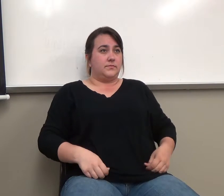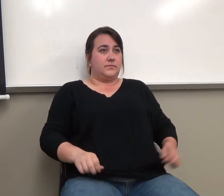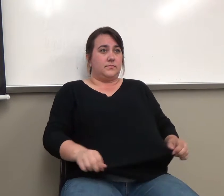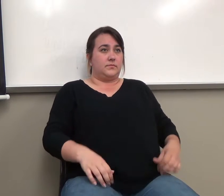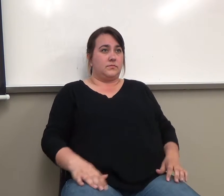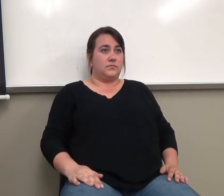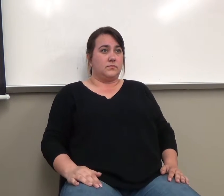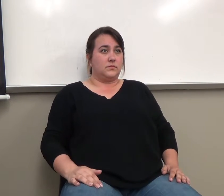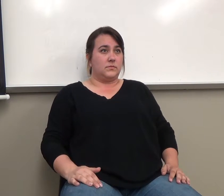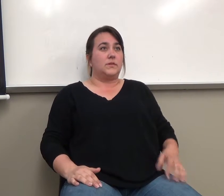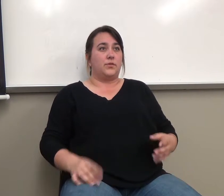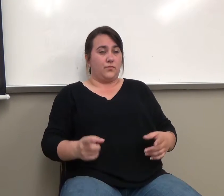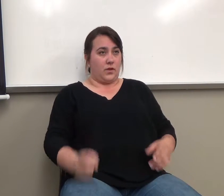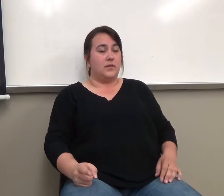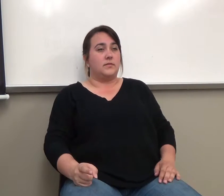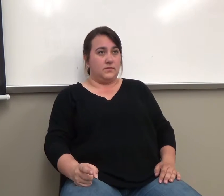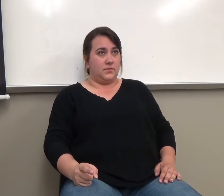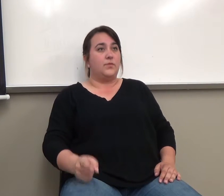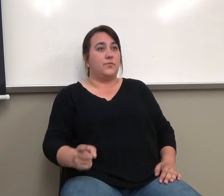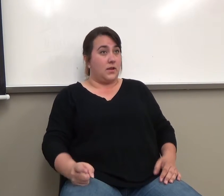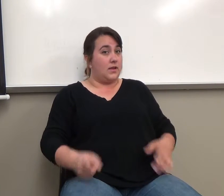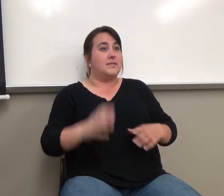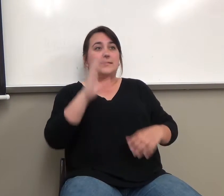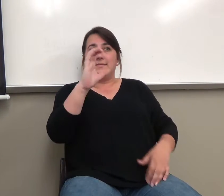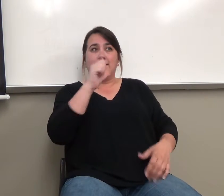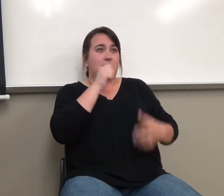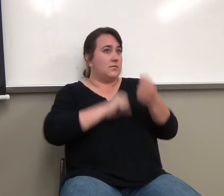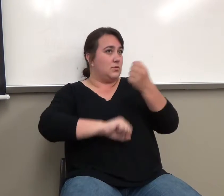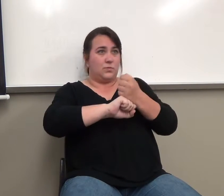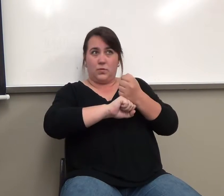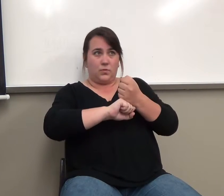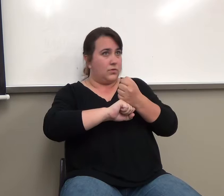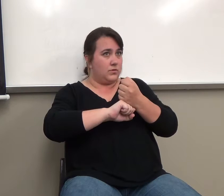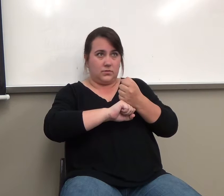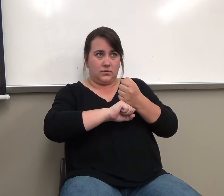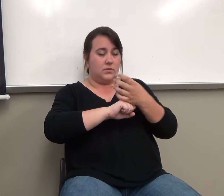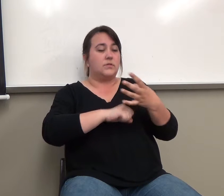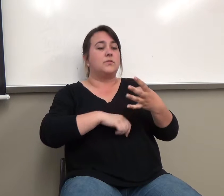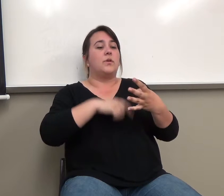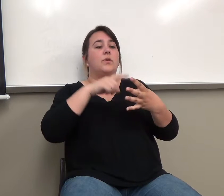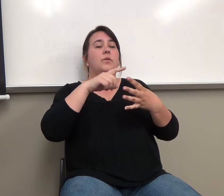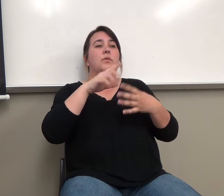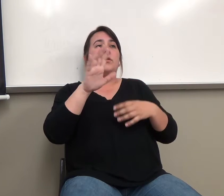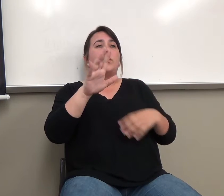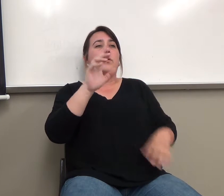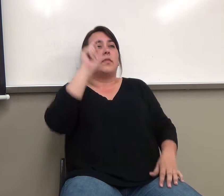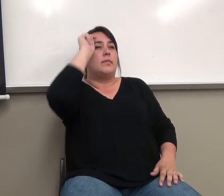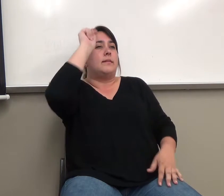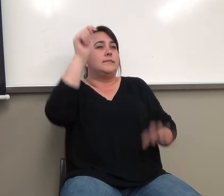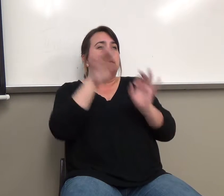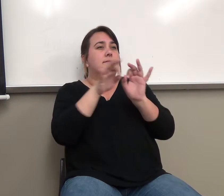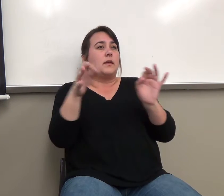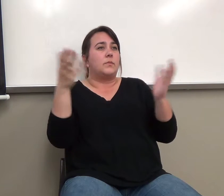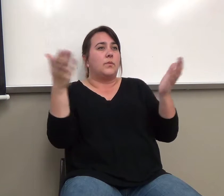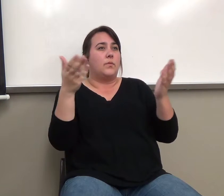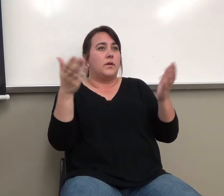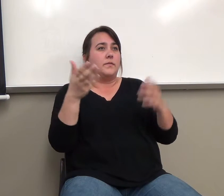Your 3-part essay now thesis statement, if you were going to write this paper. The International Space Station is designed